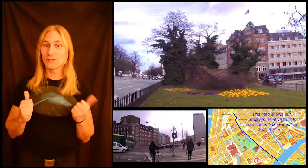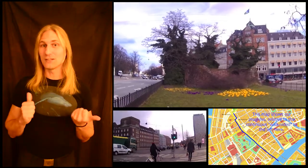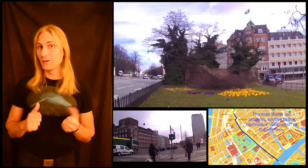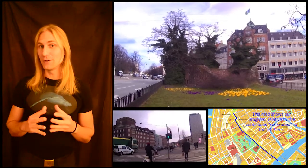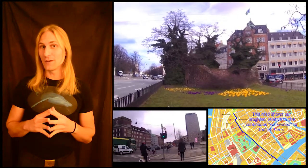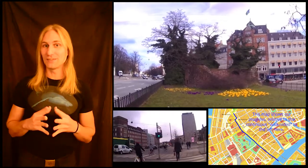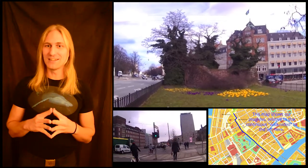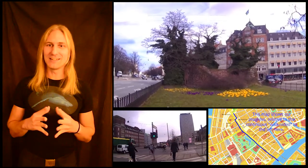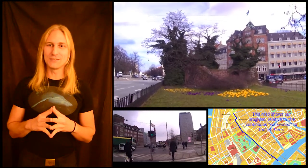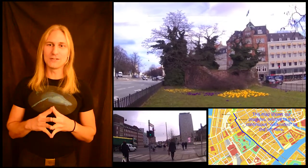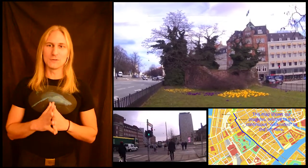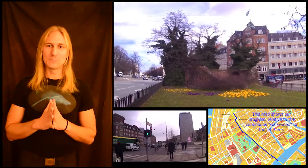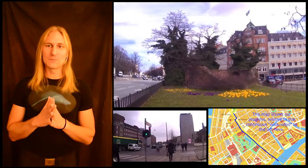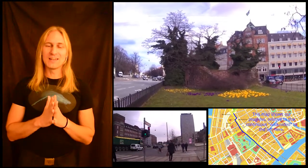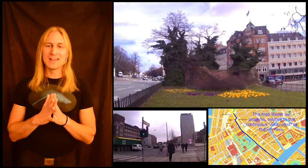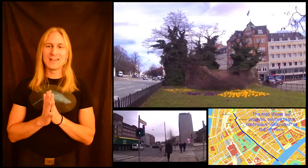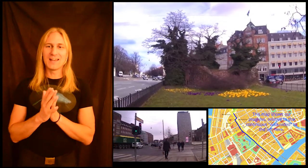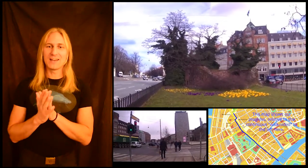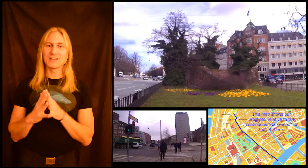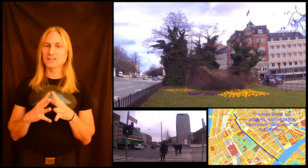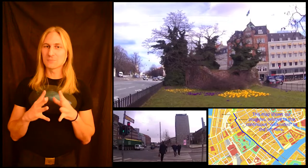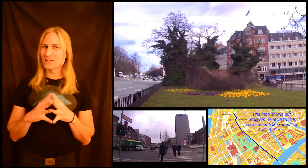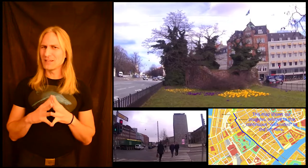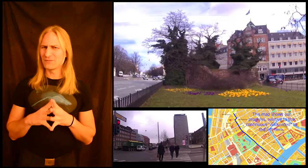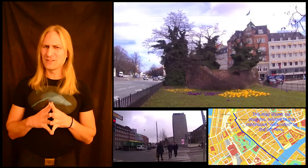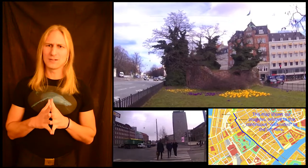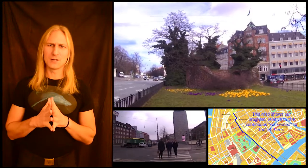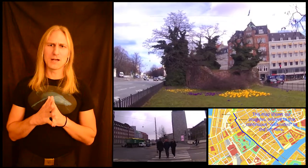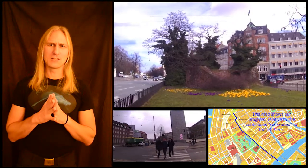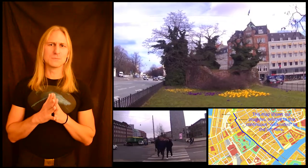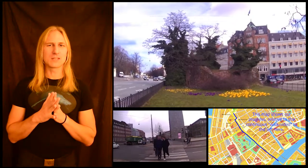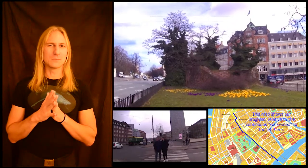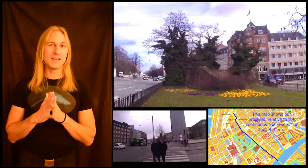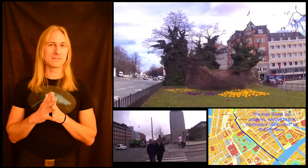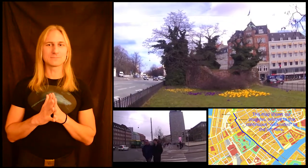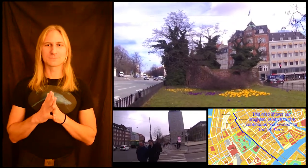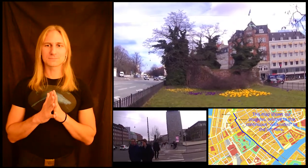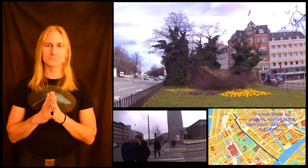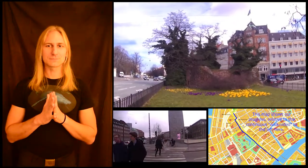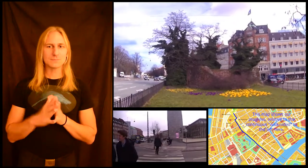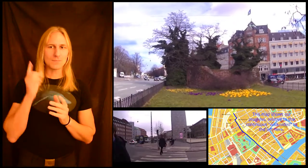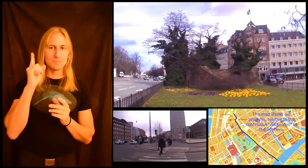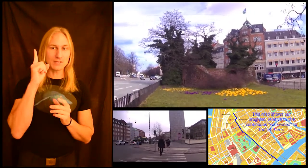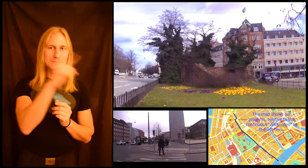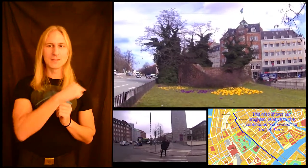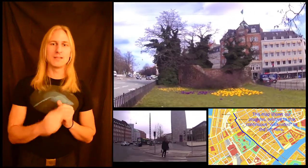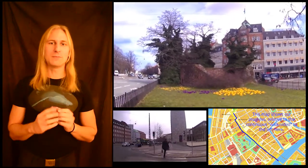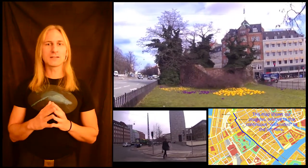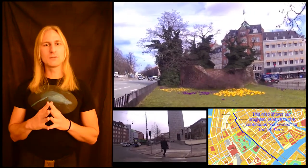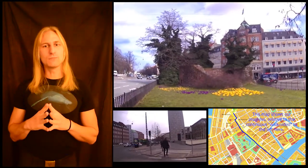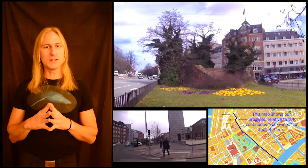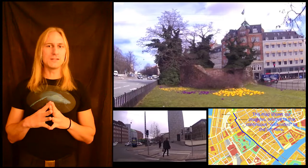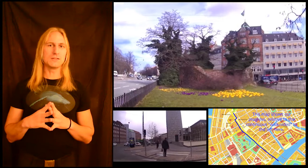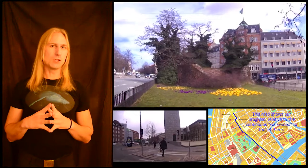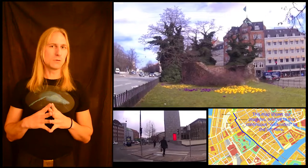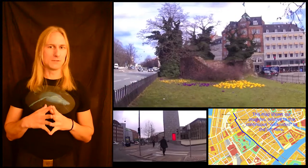he was a very fascinating individual, and I just might make a video about him someday. But back